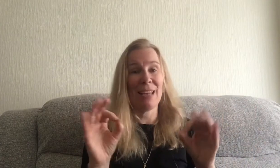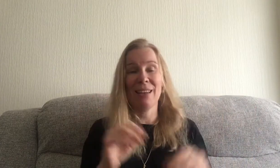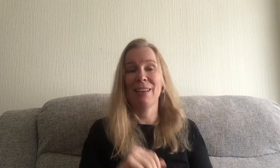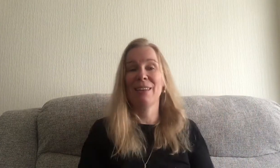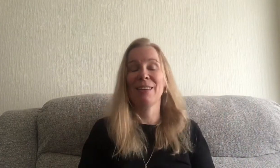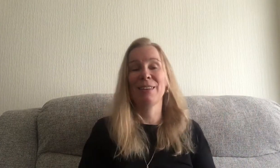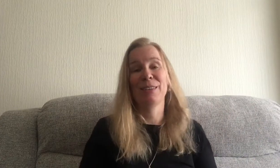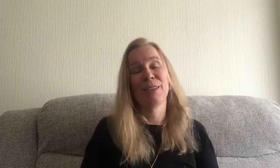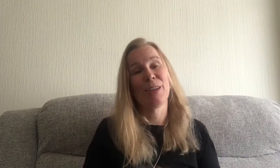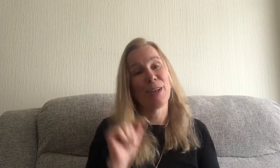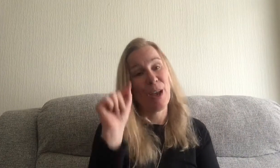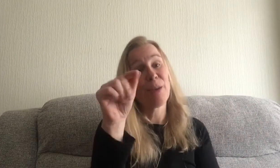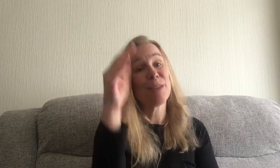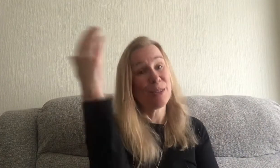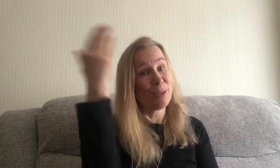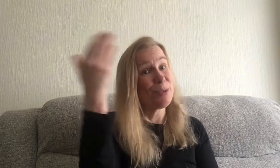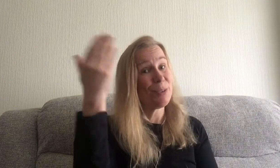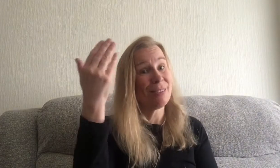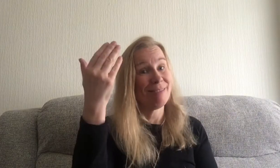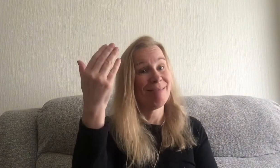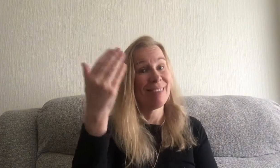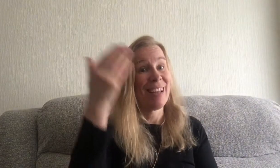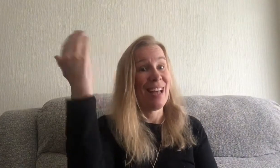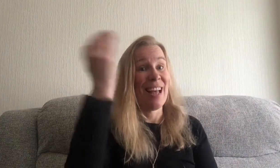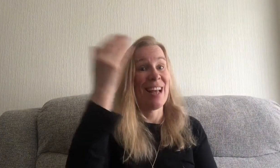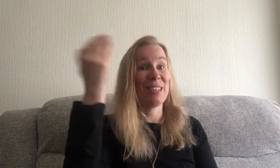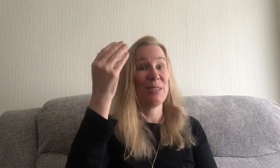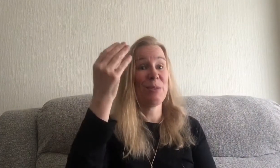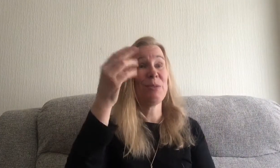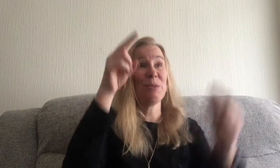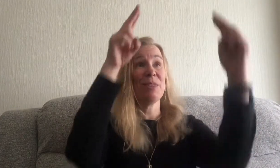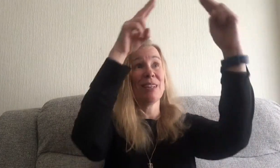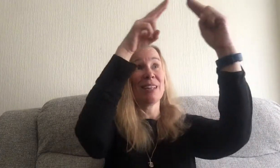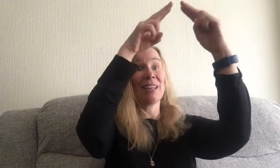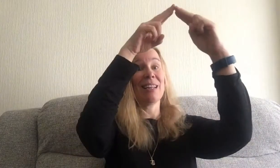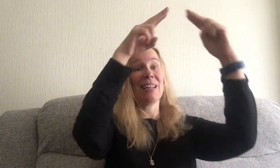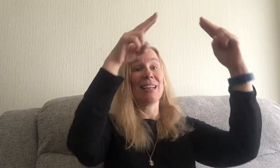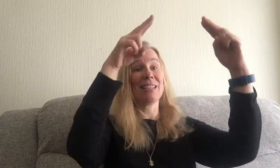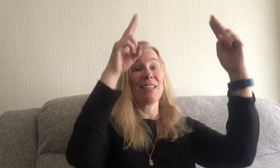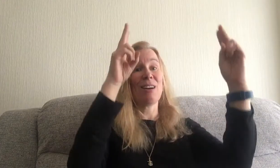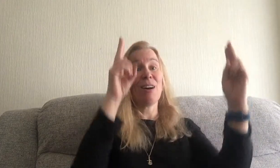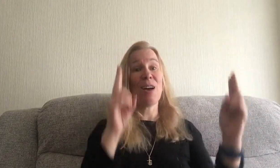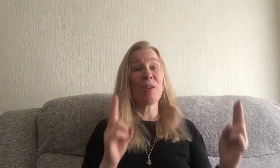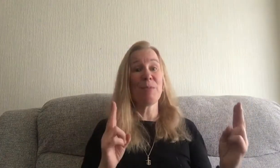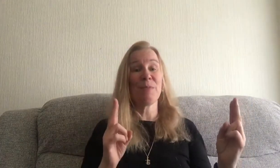go to school and school is in our homes.